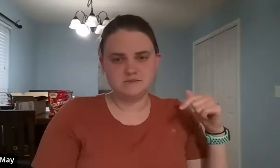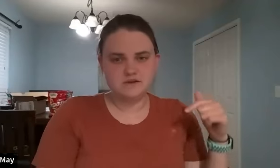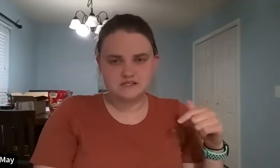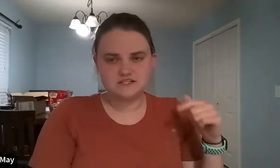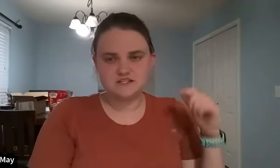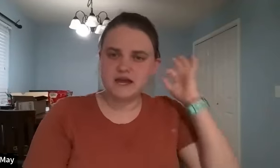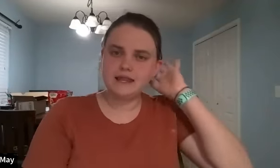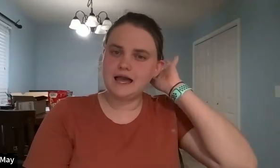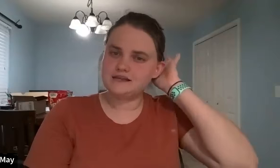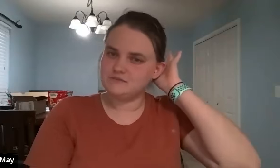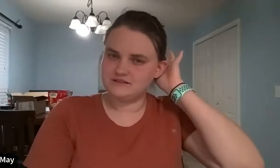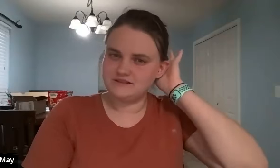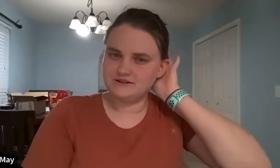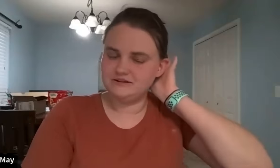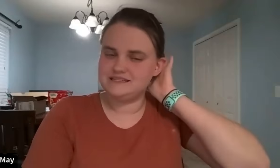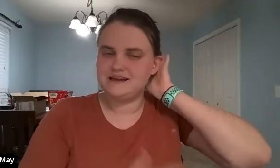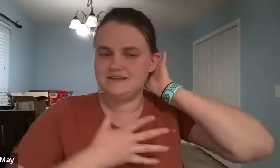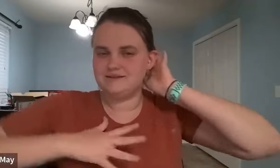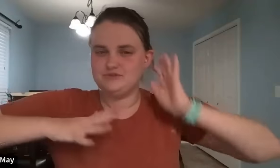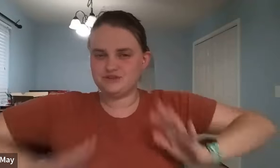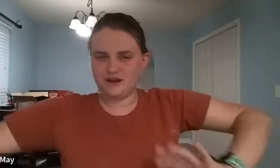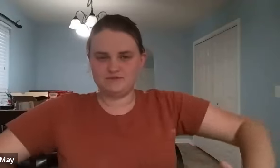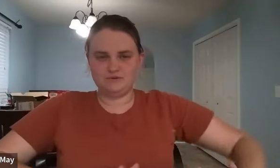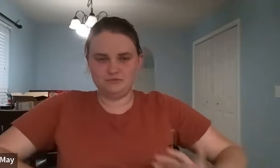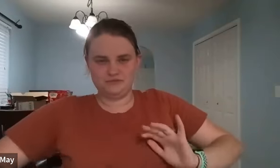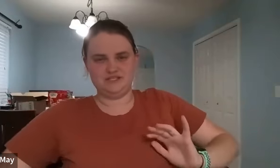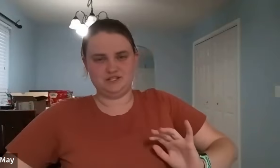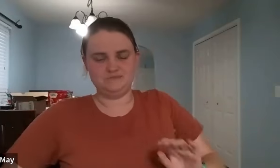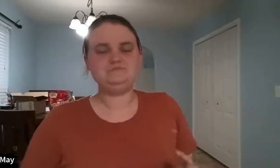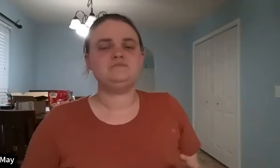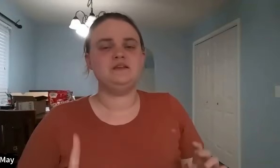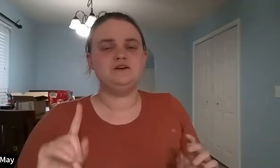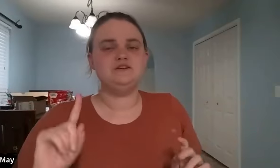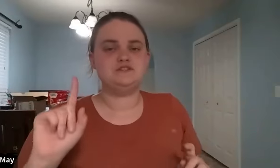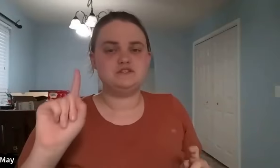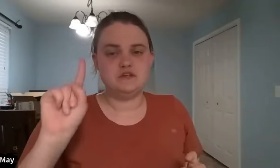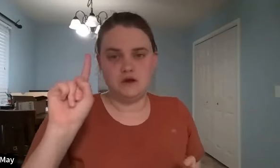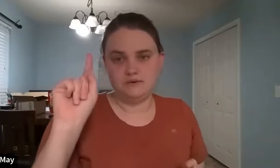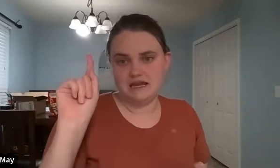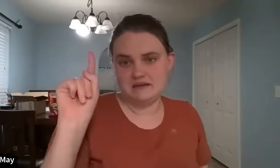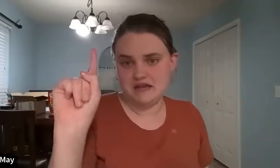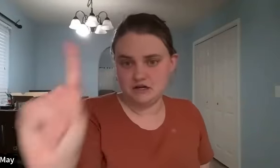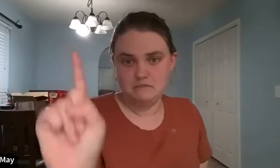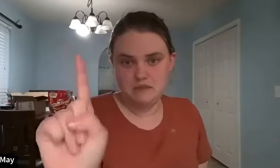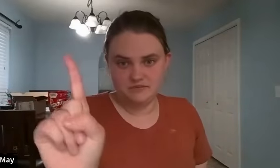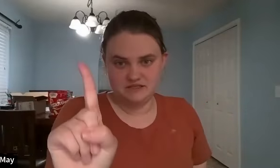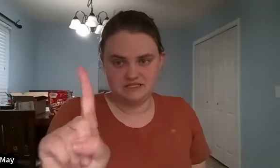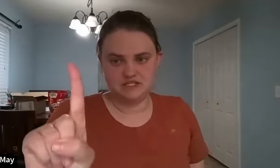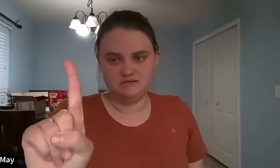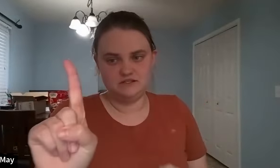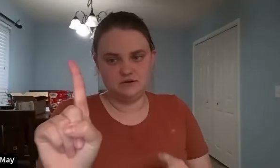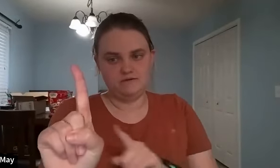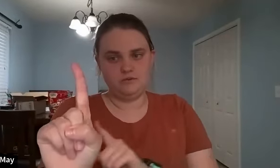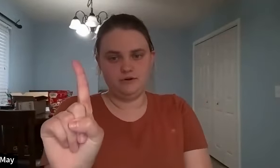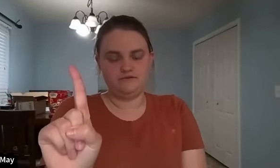month's not too bad. Last month's it's not the most comfortable position. So we got to get back in our month position. So we have our pointer